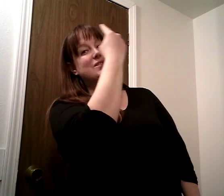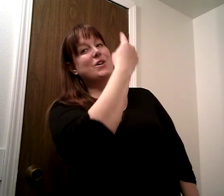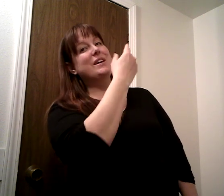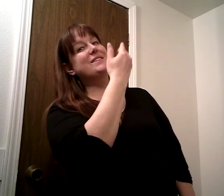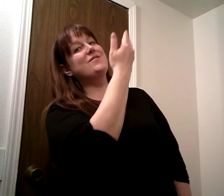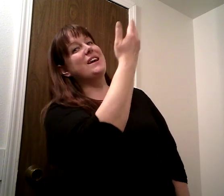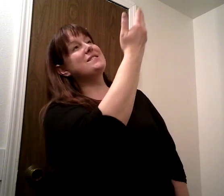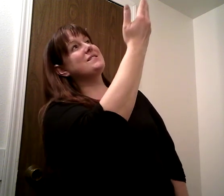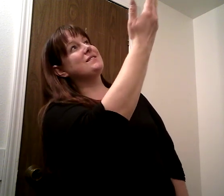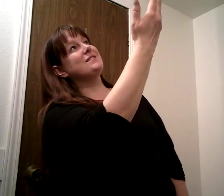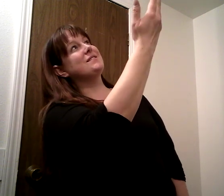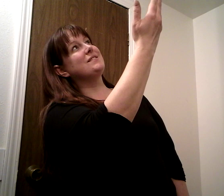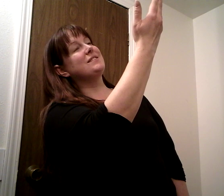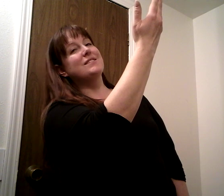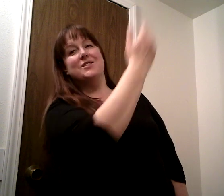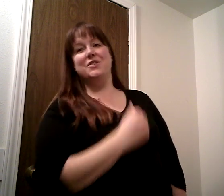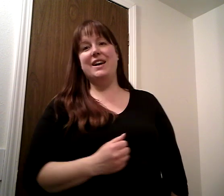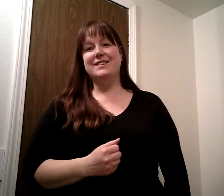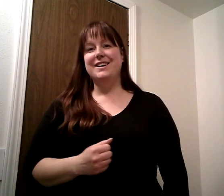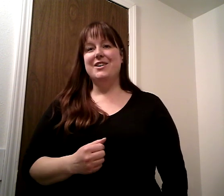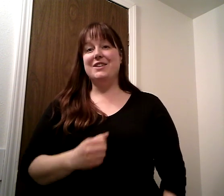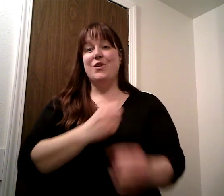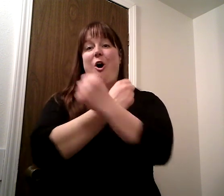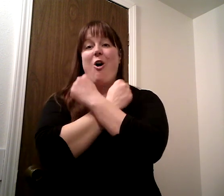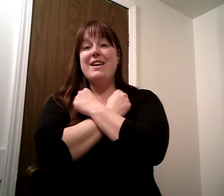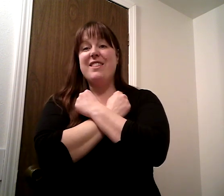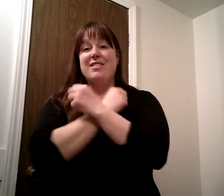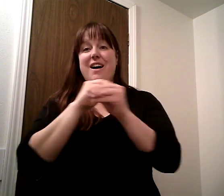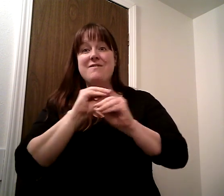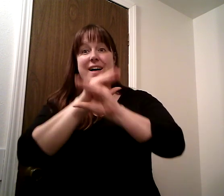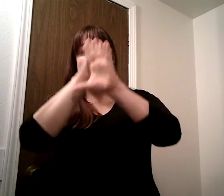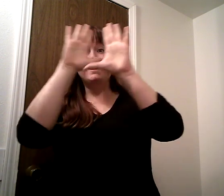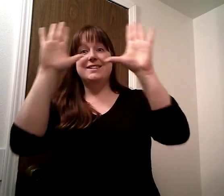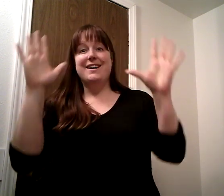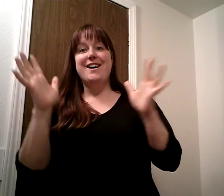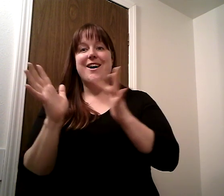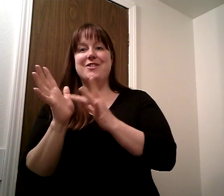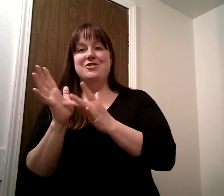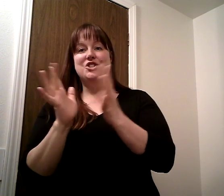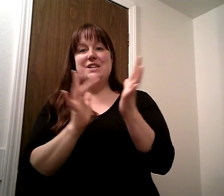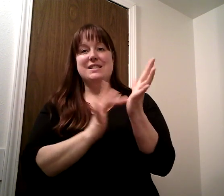So his face, right? Okay, so all in the love light of